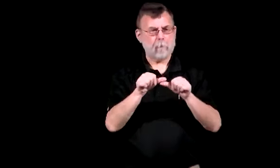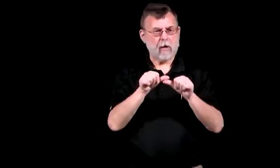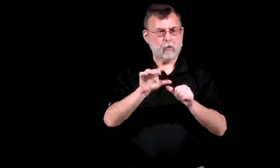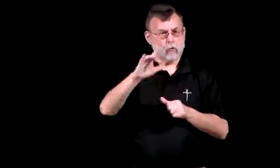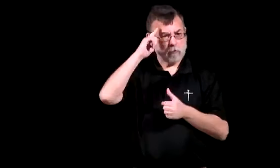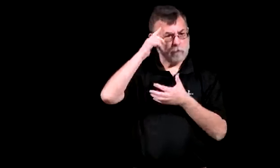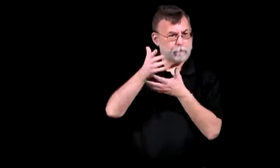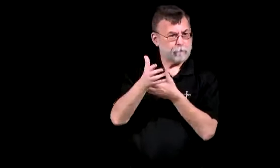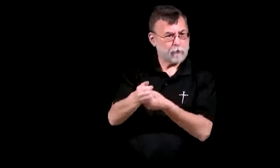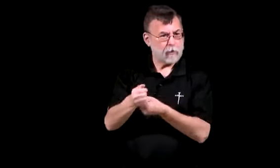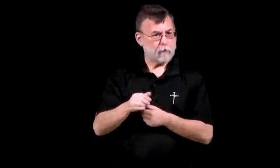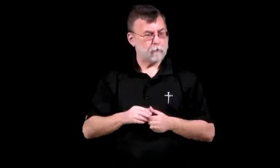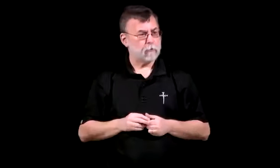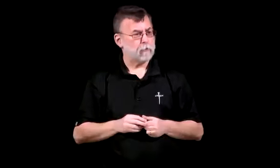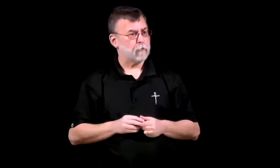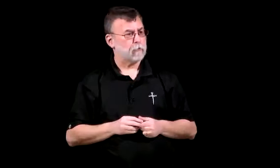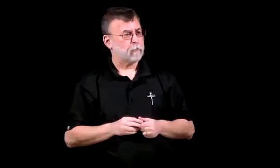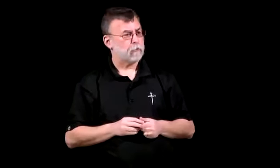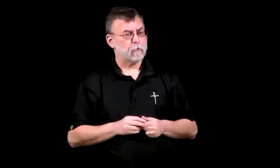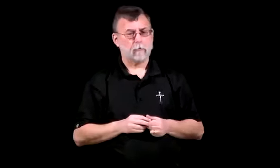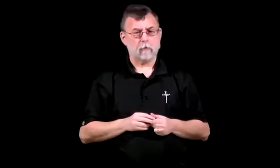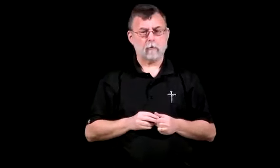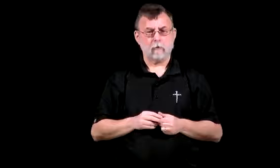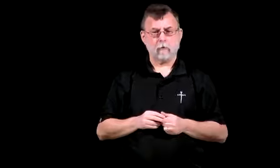How do you maintain your faith?